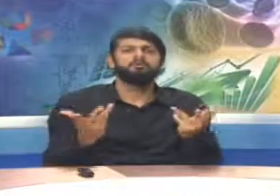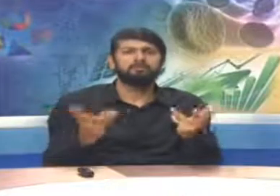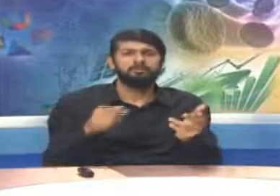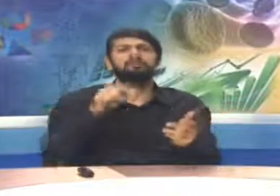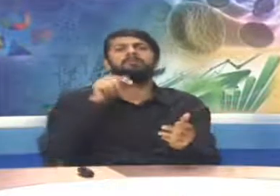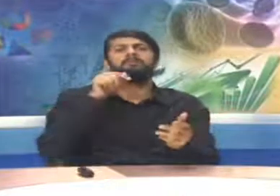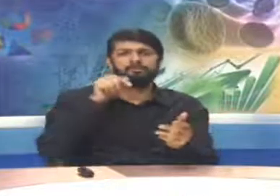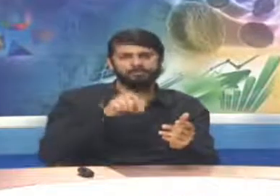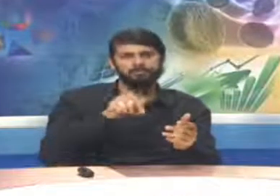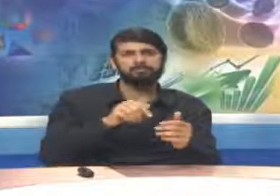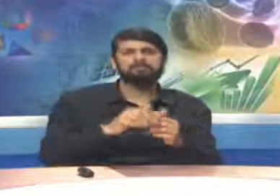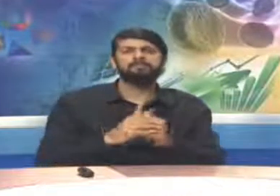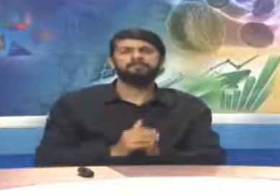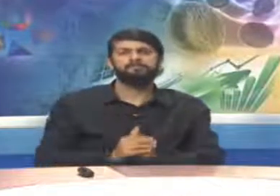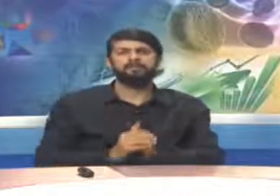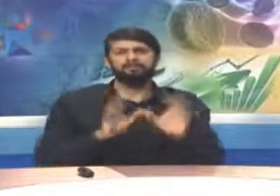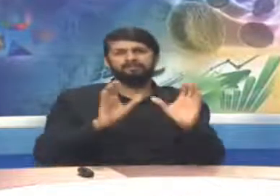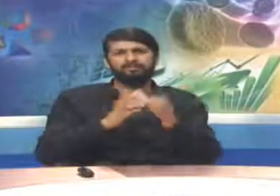dictatorship of the